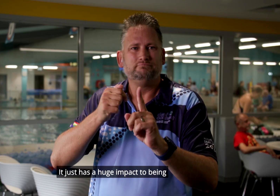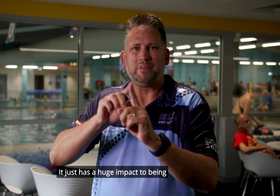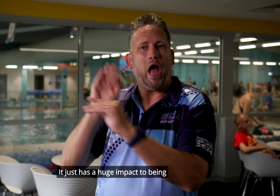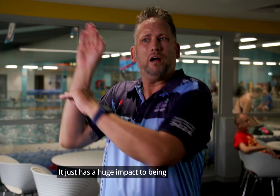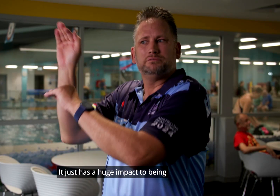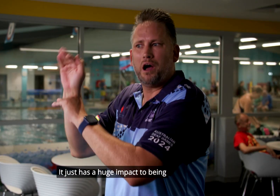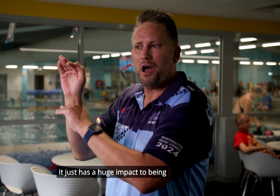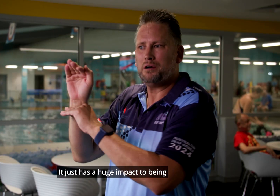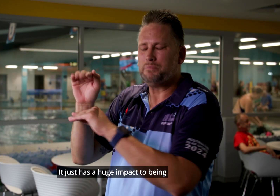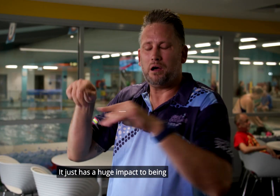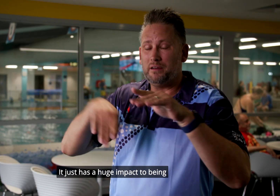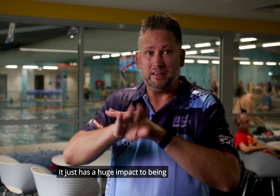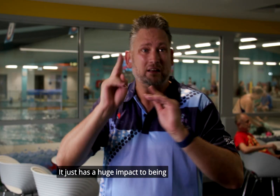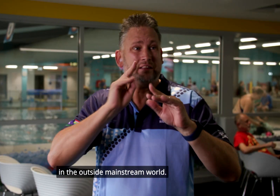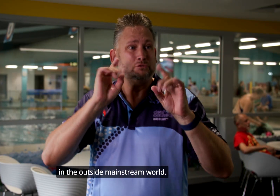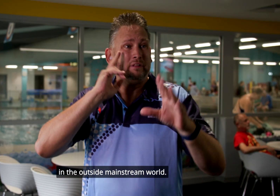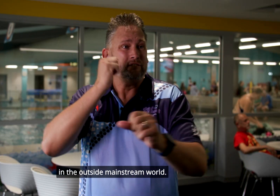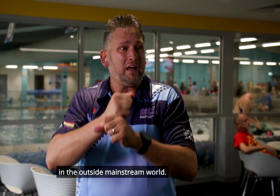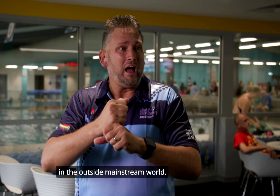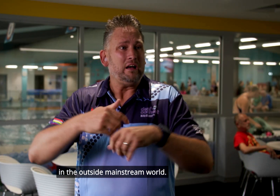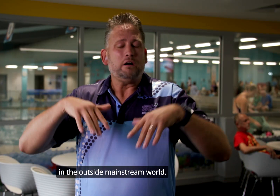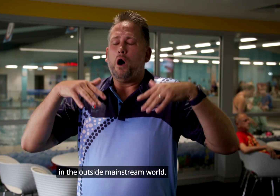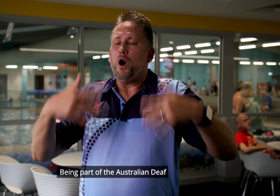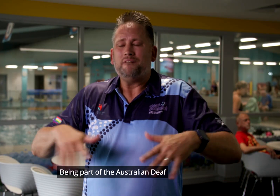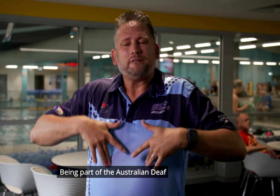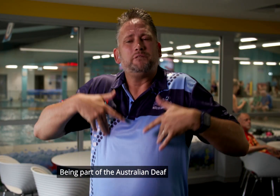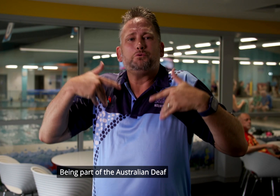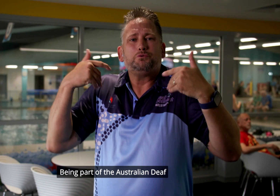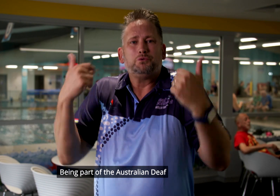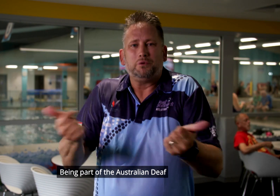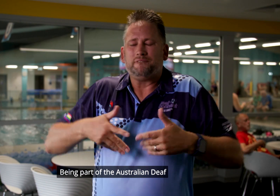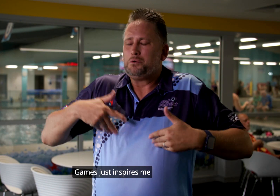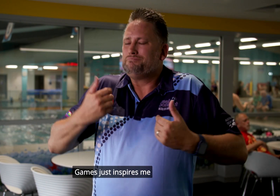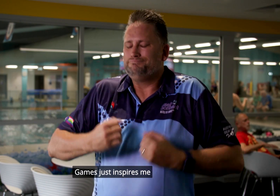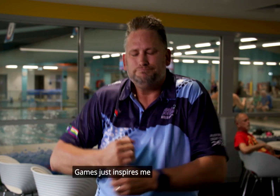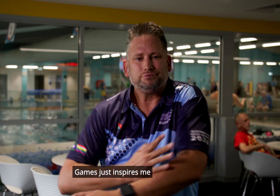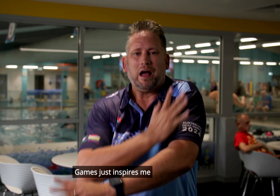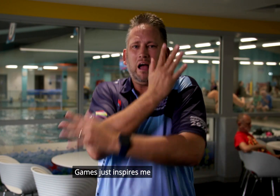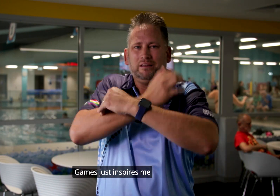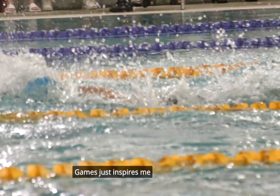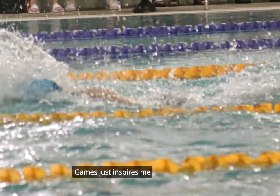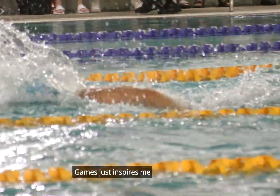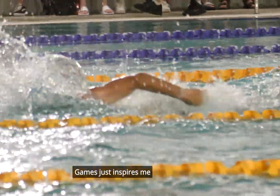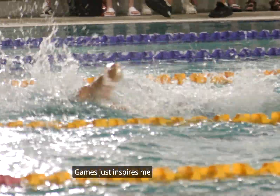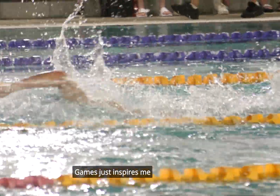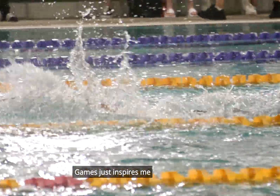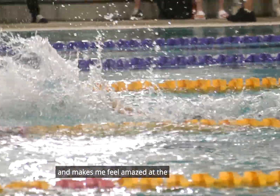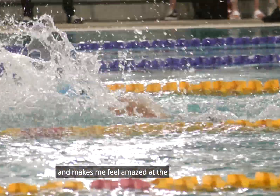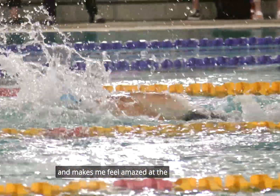It just has a huge impact to being in the outside mainstream world Being part of the Australian Deaf Games just inspires me And makes